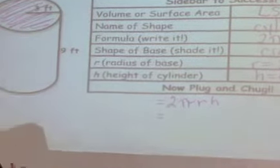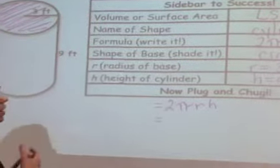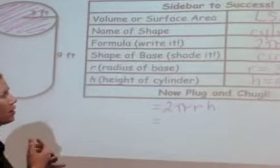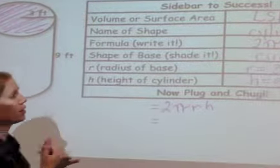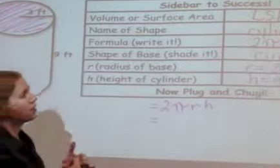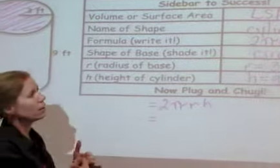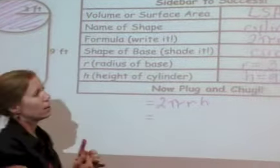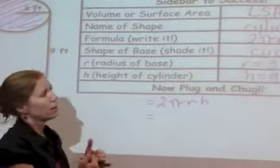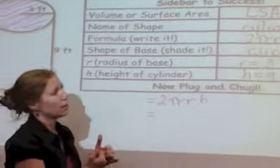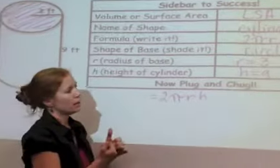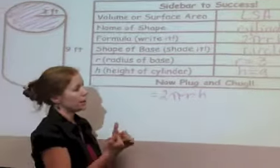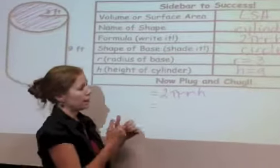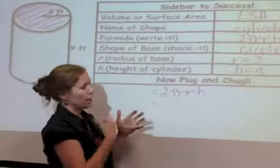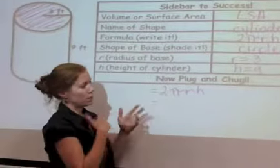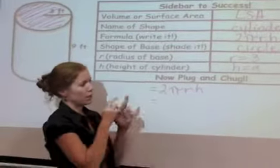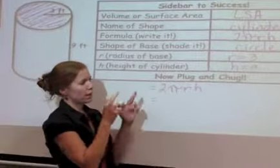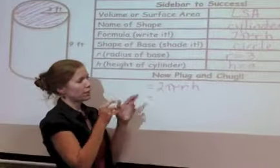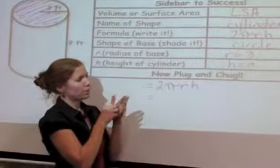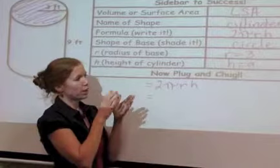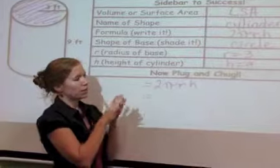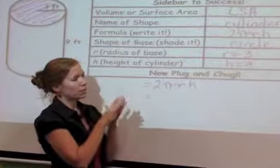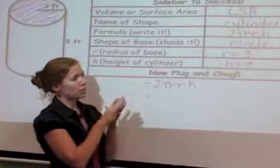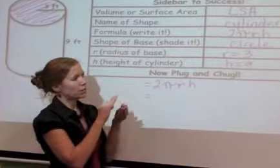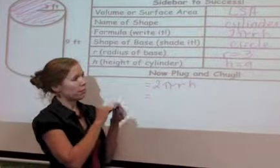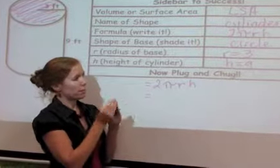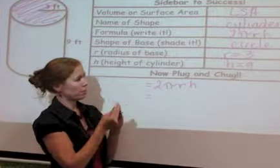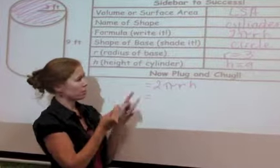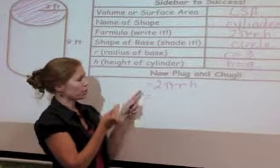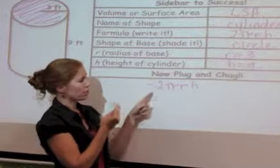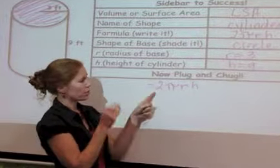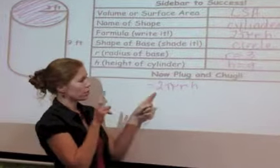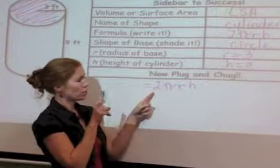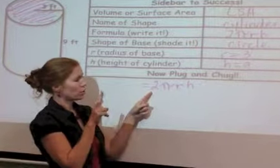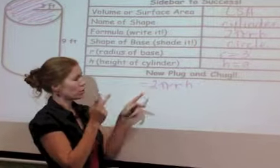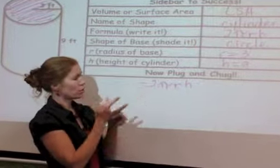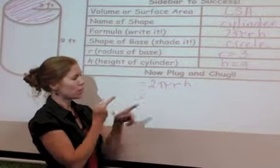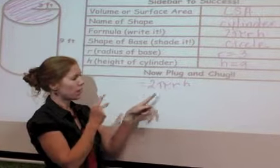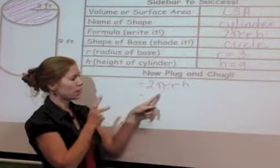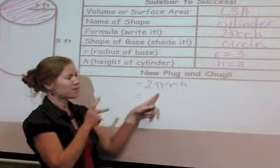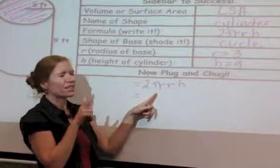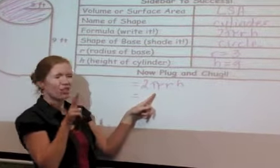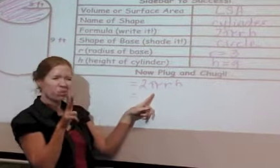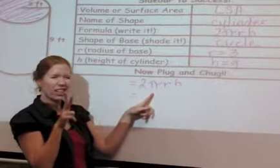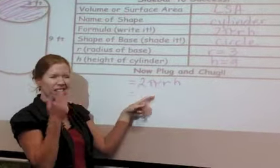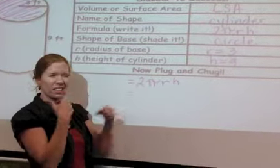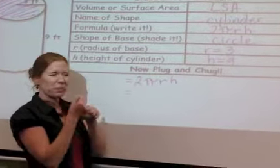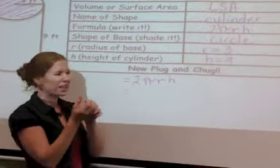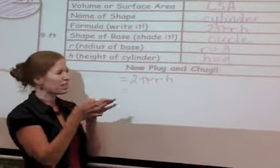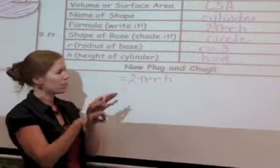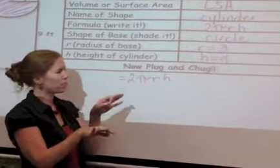Okay. Now I'm ready to plug in my numbers. So 2 times 3 to make it